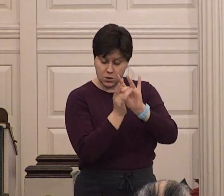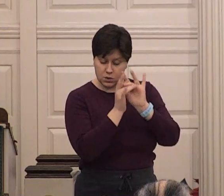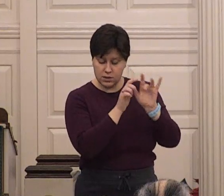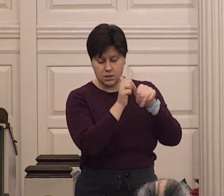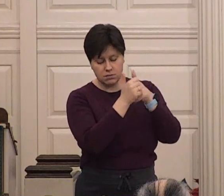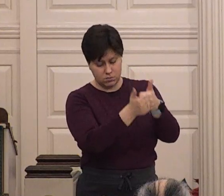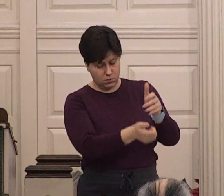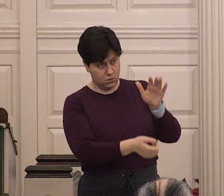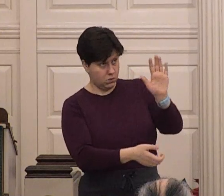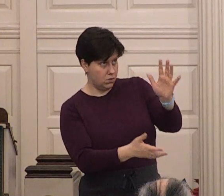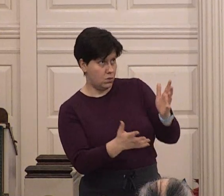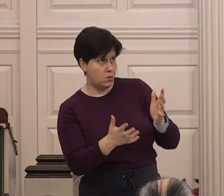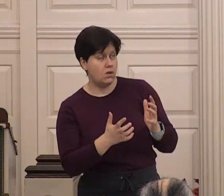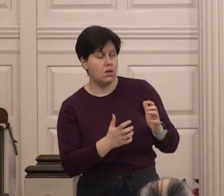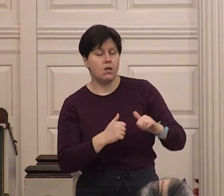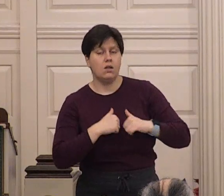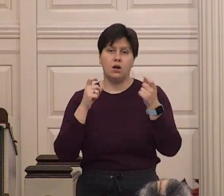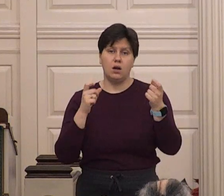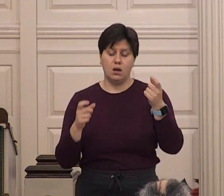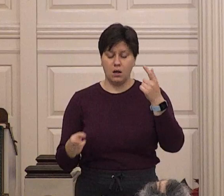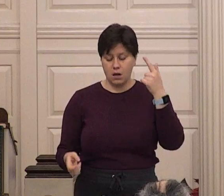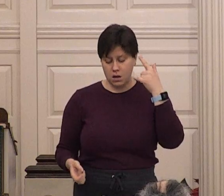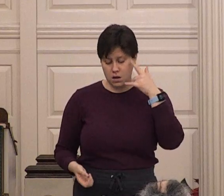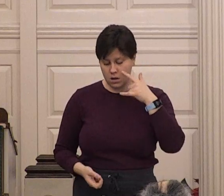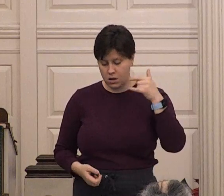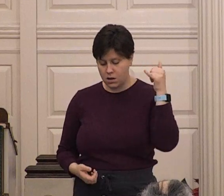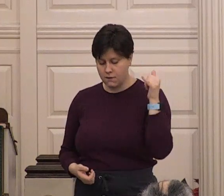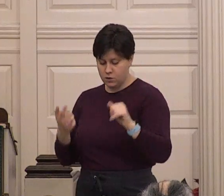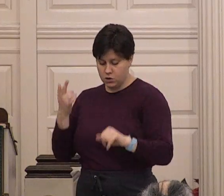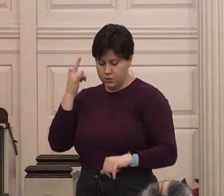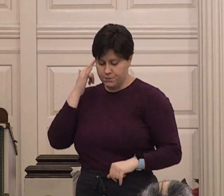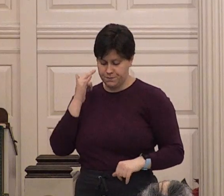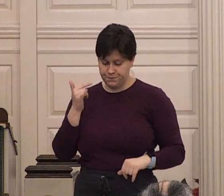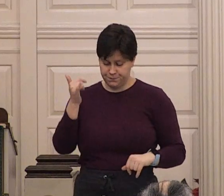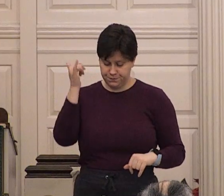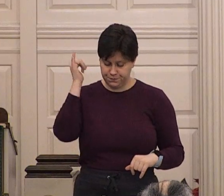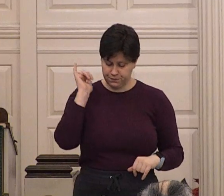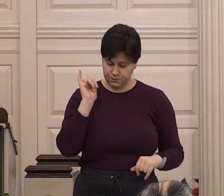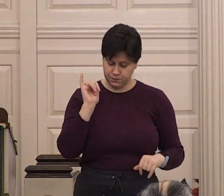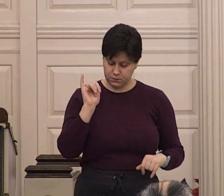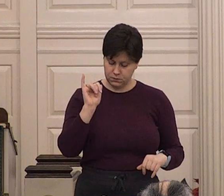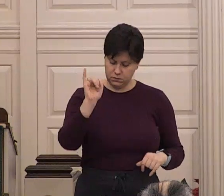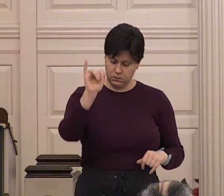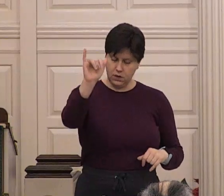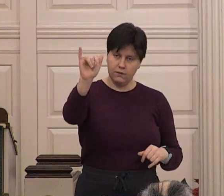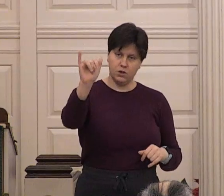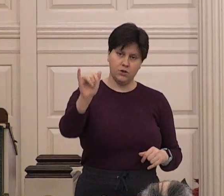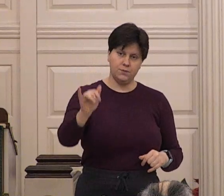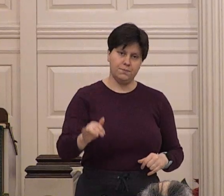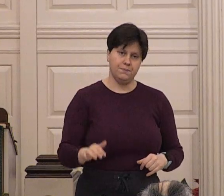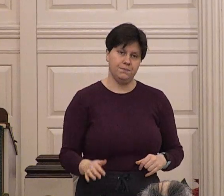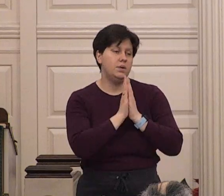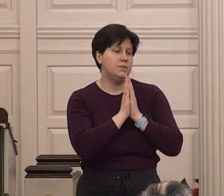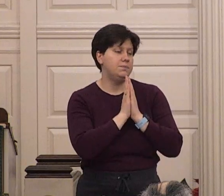unity in accordance with your will, who live and reign forever and